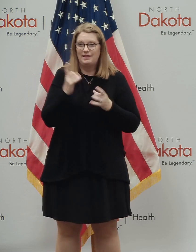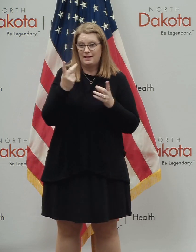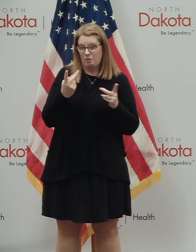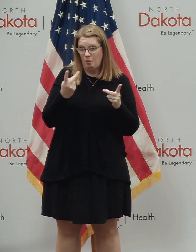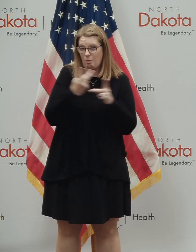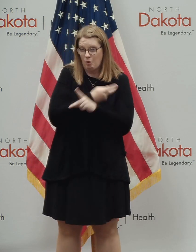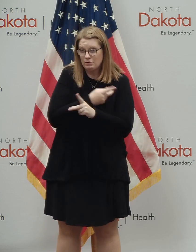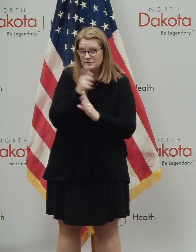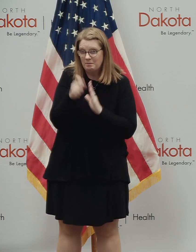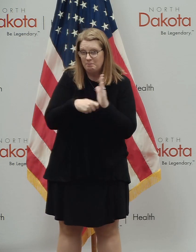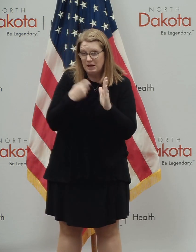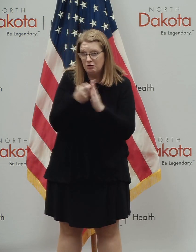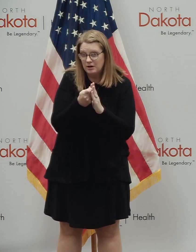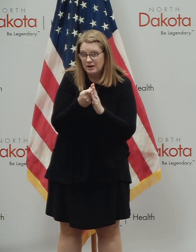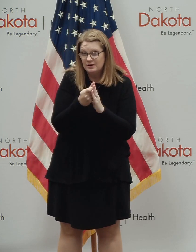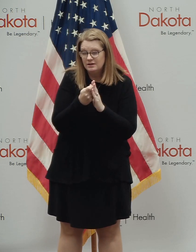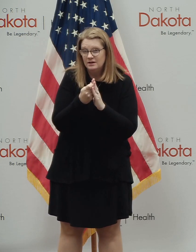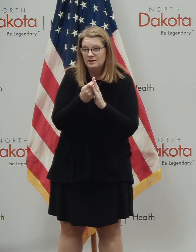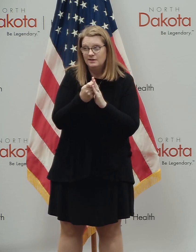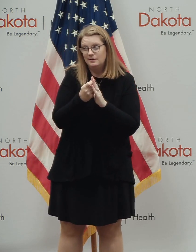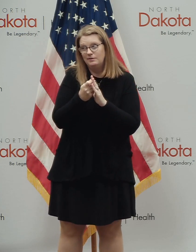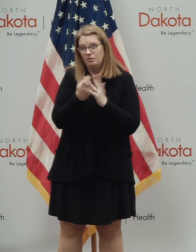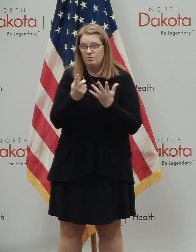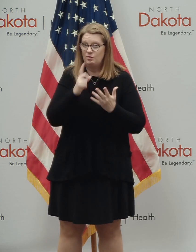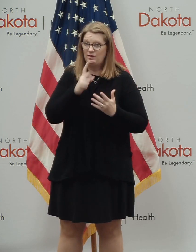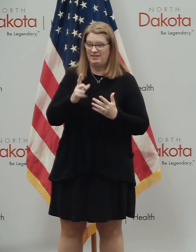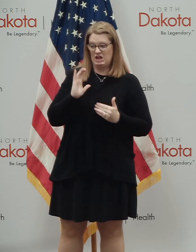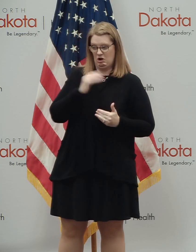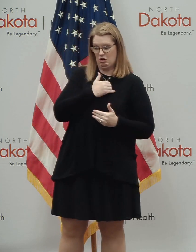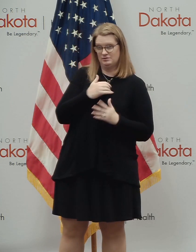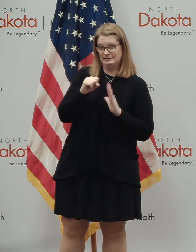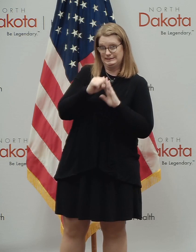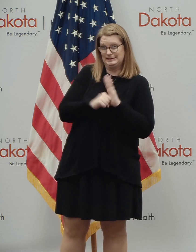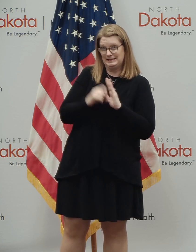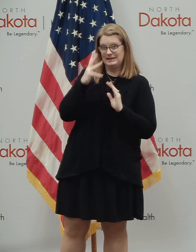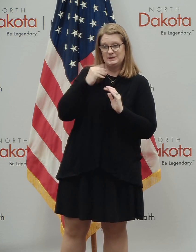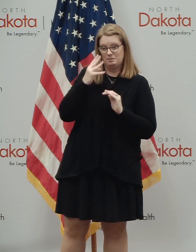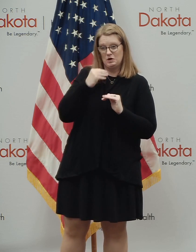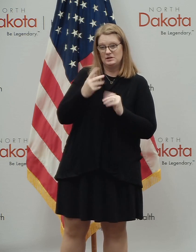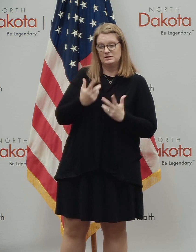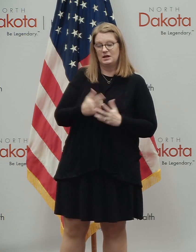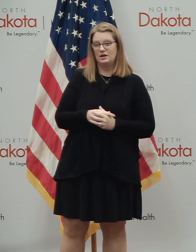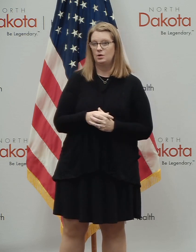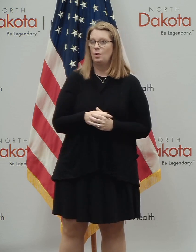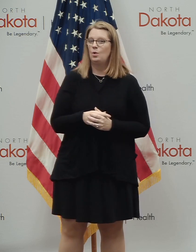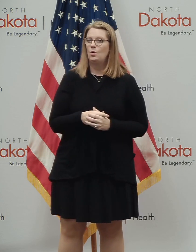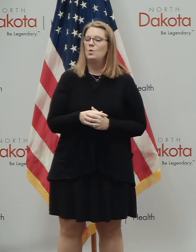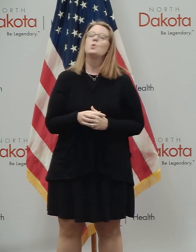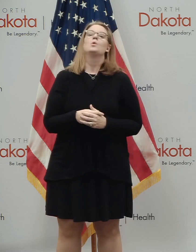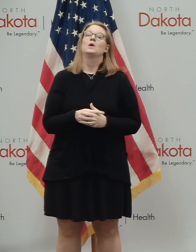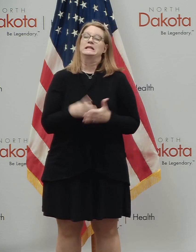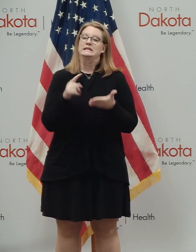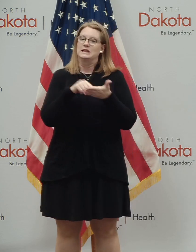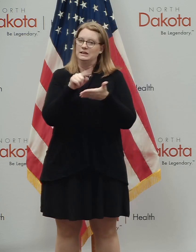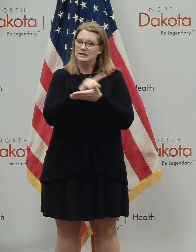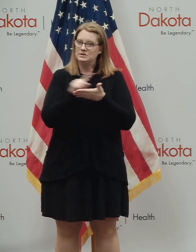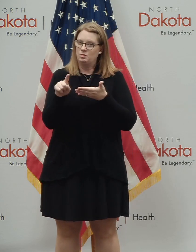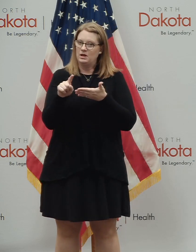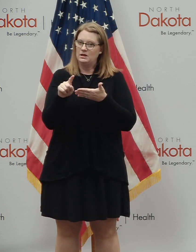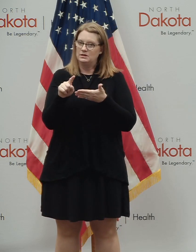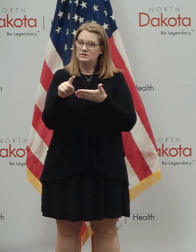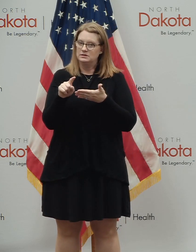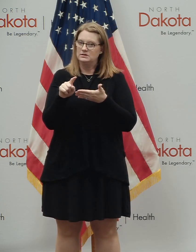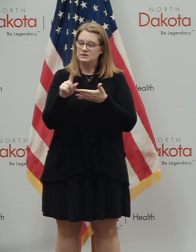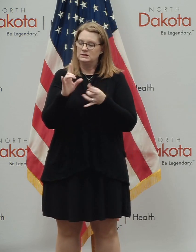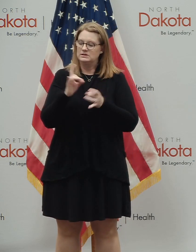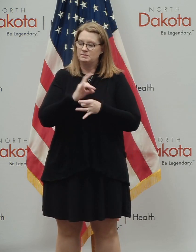period that we have relative to our state's experience with the pandemic. And it's been a painful week in terms of the number of North